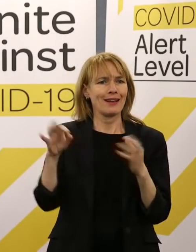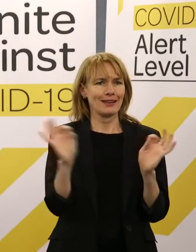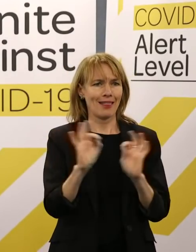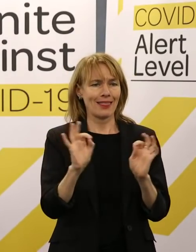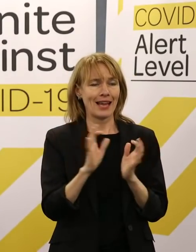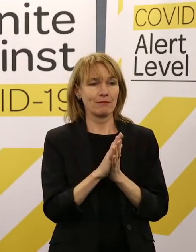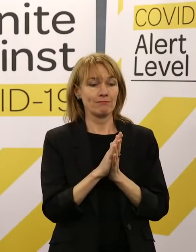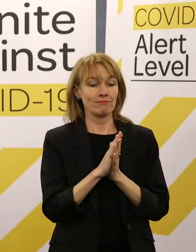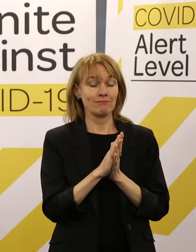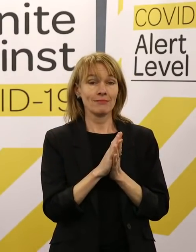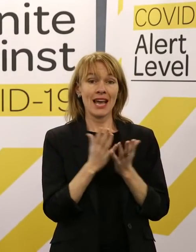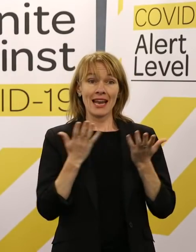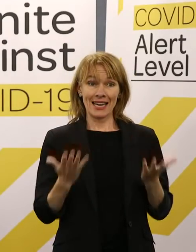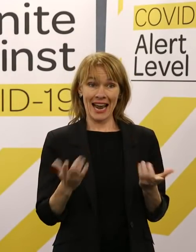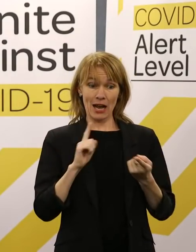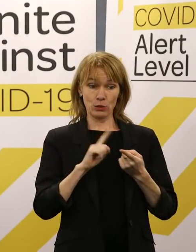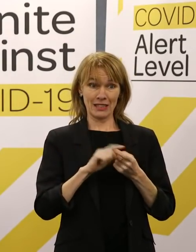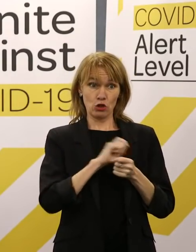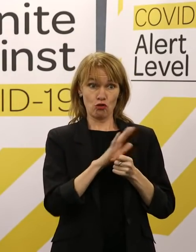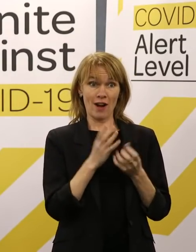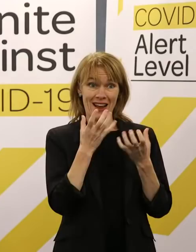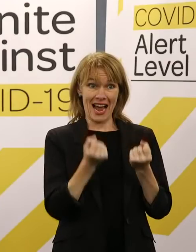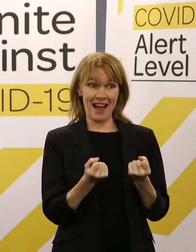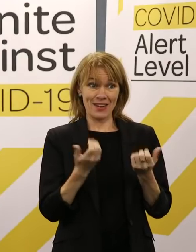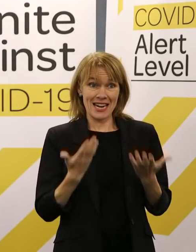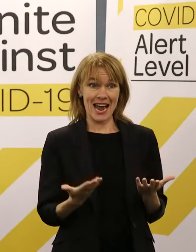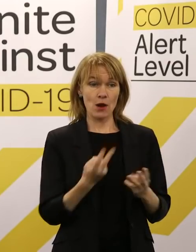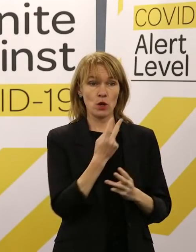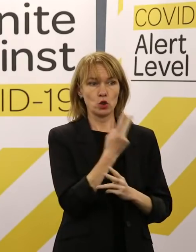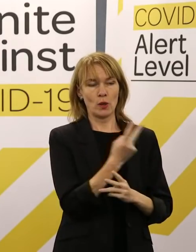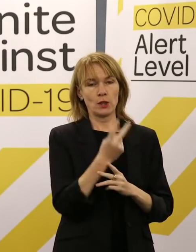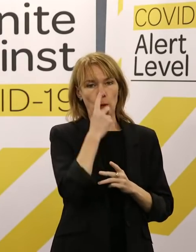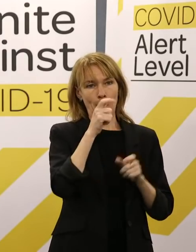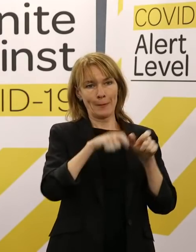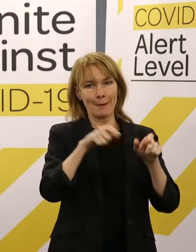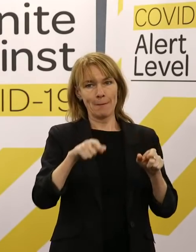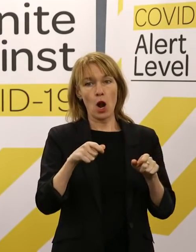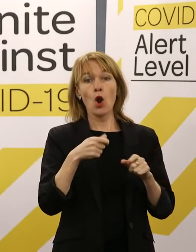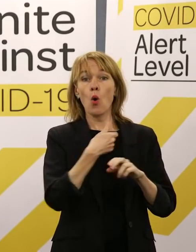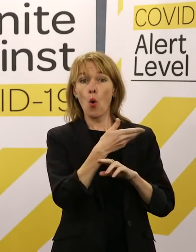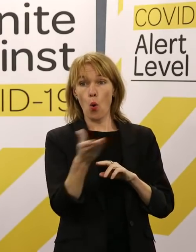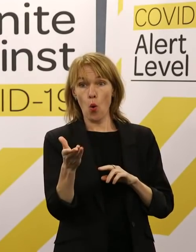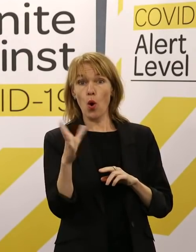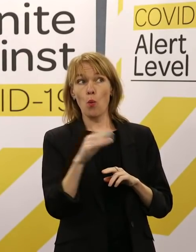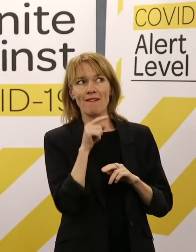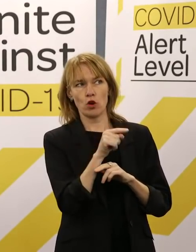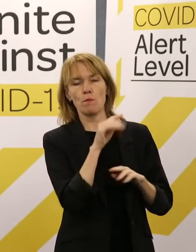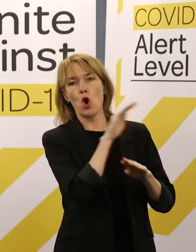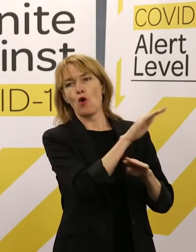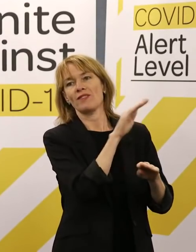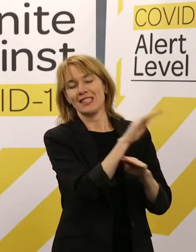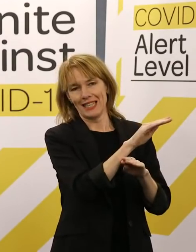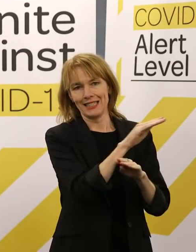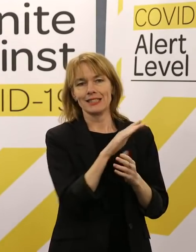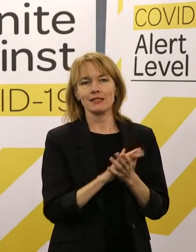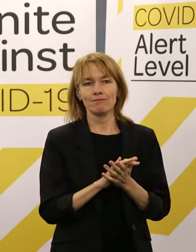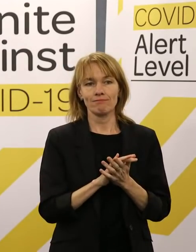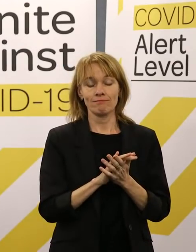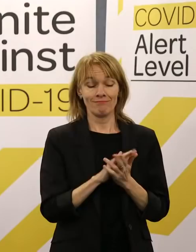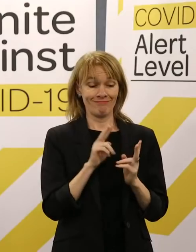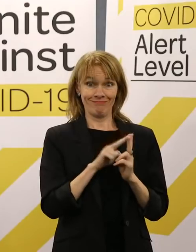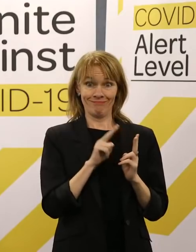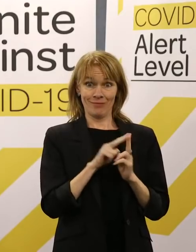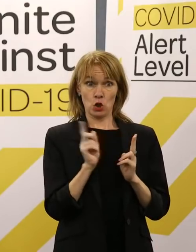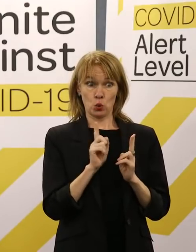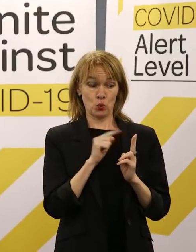in New Zealand to 22. All of whom are people who have recently arrived from overseas. And both are now